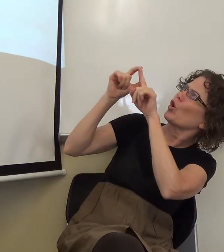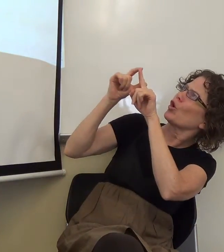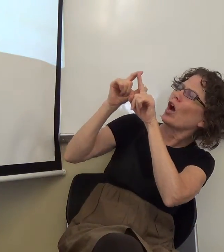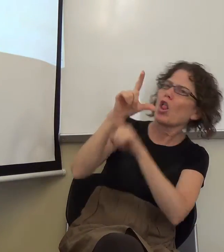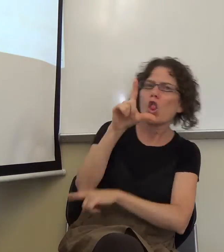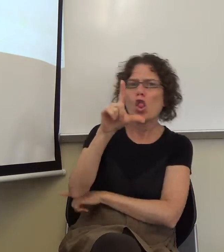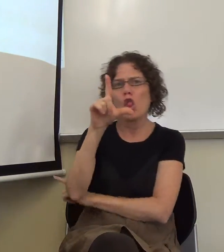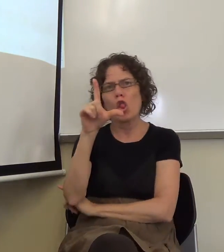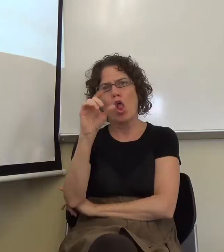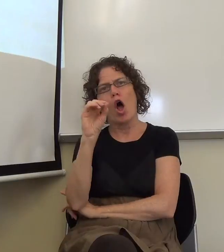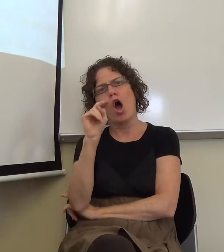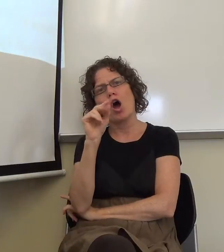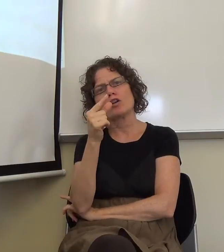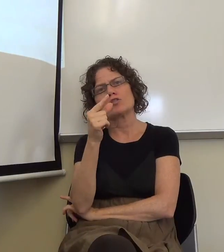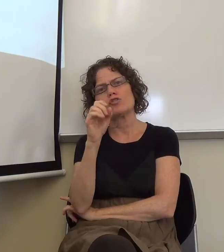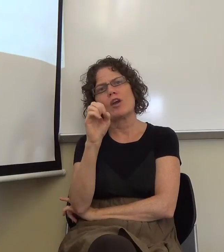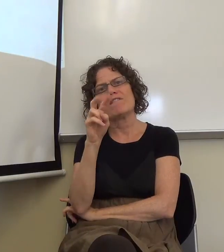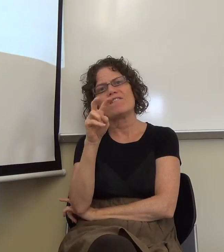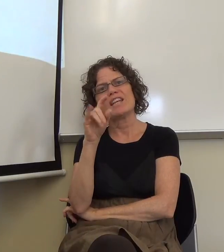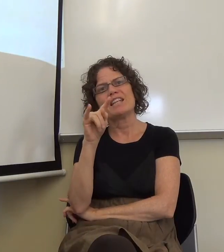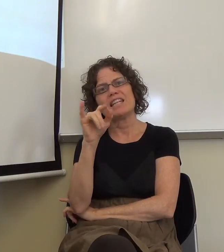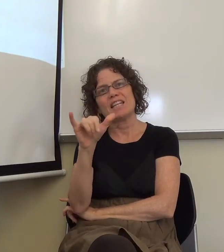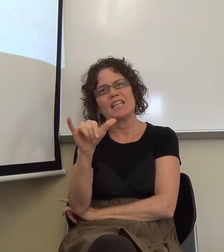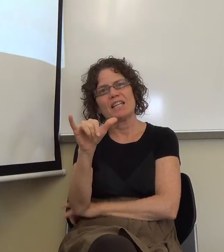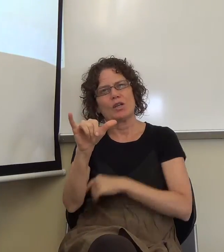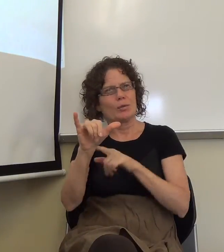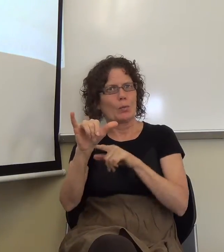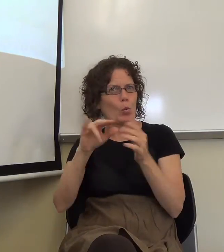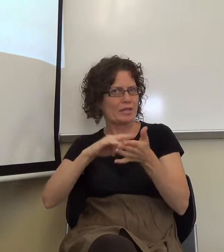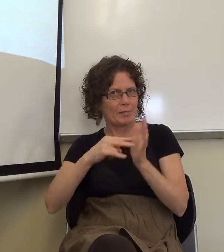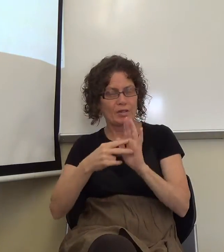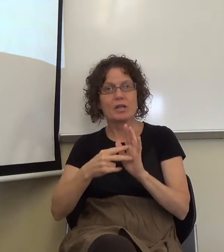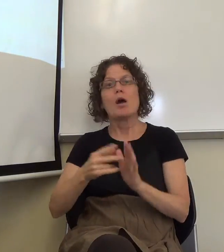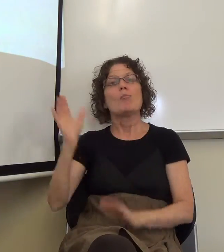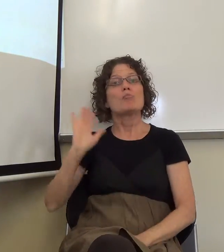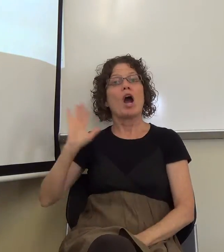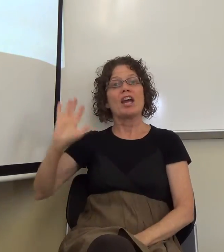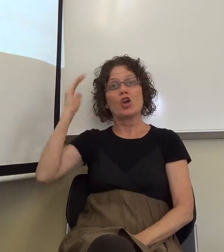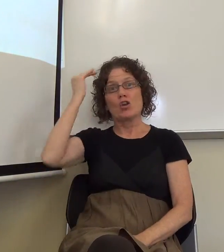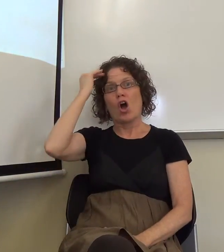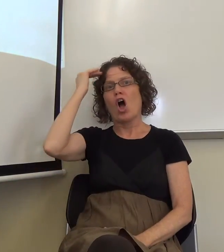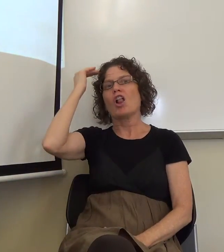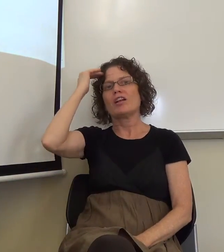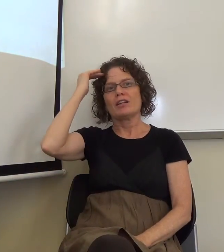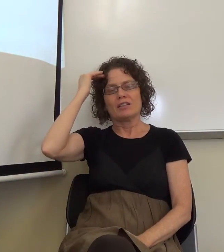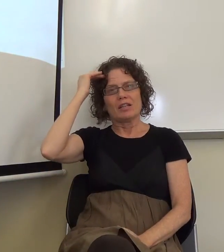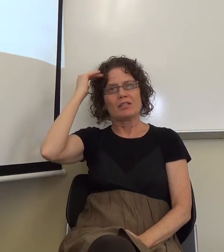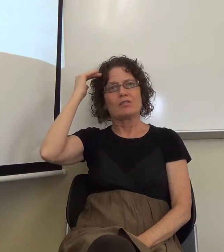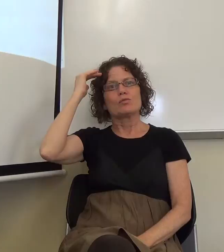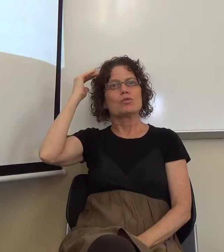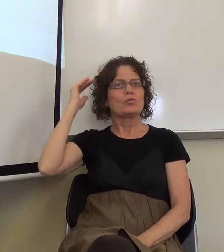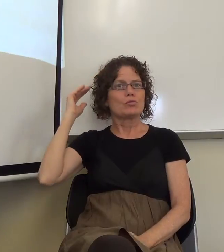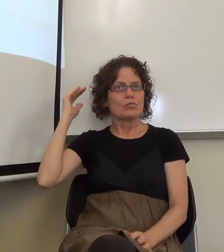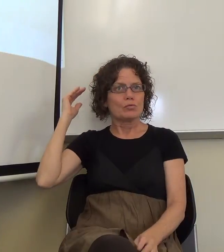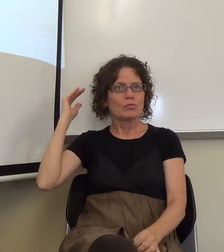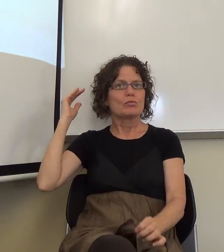there's prior knowledge is one thing. It helps to come into something with prior knowledge. But just like with